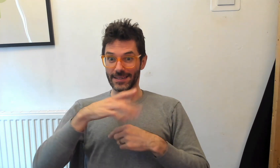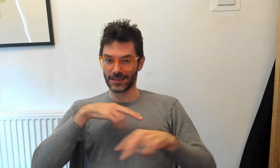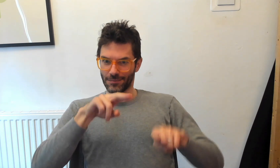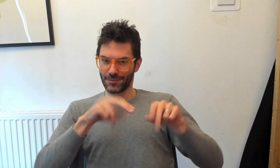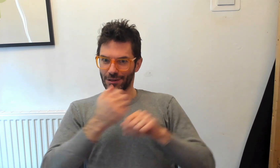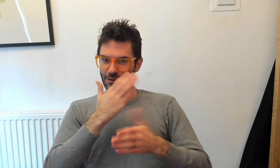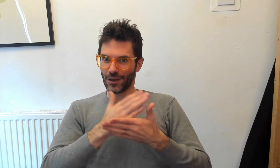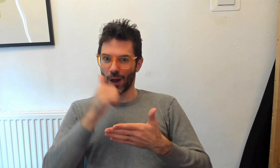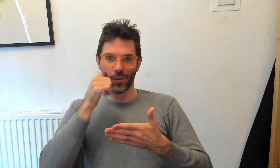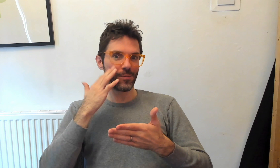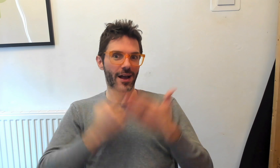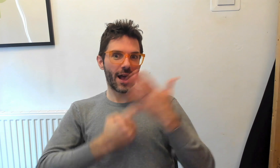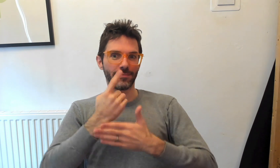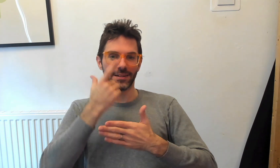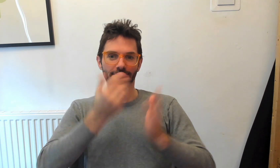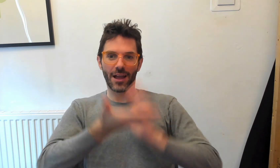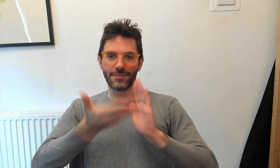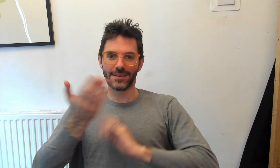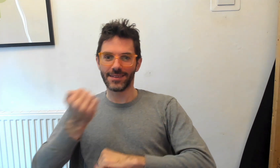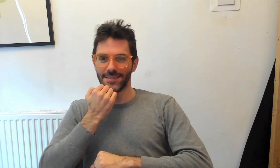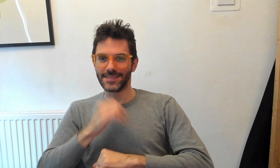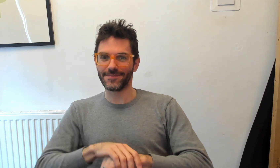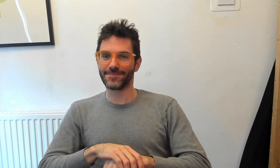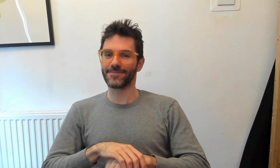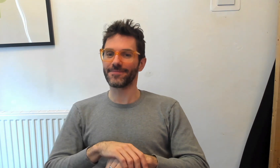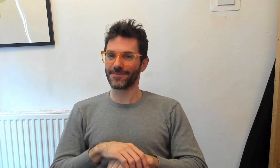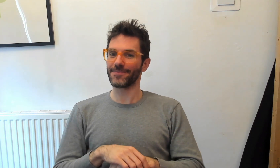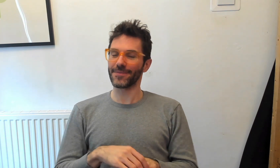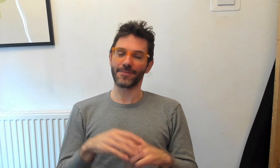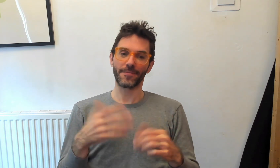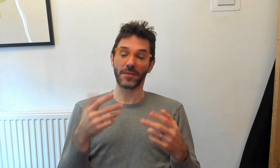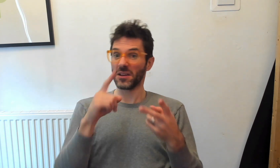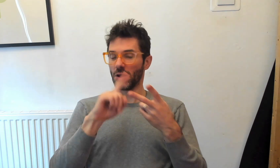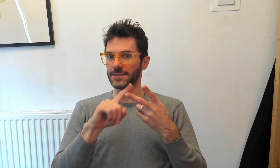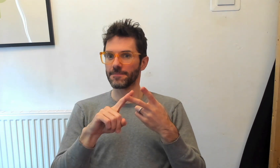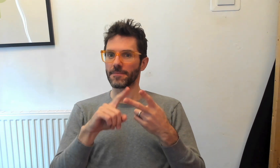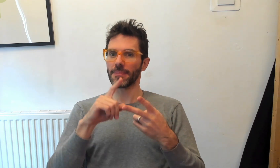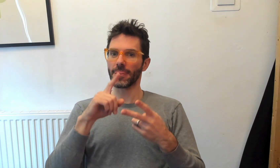We need to monitor, so when this happens we can update as required.